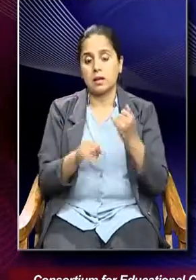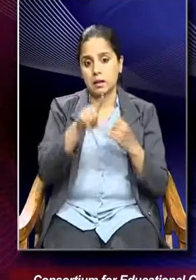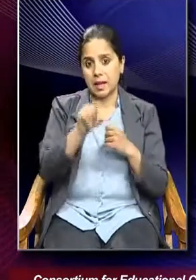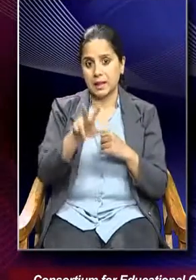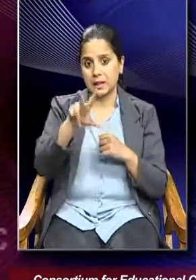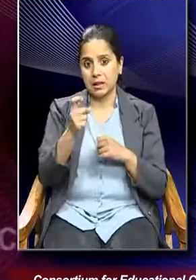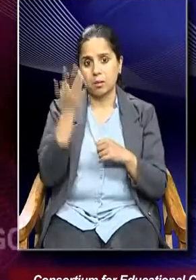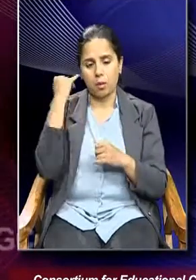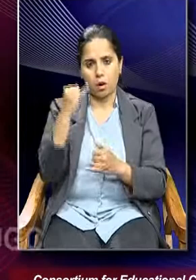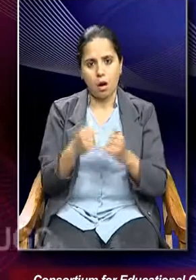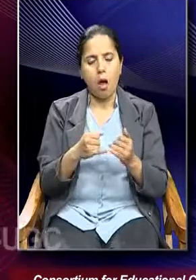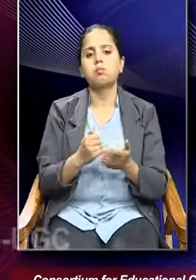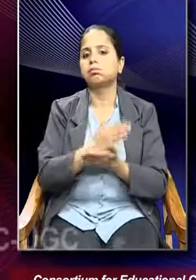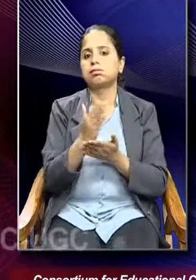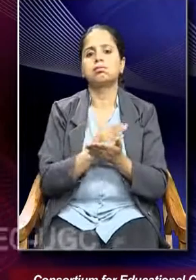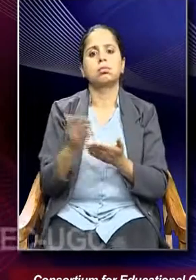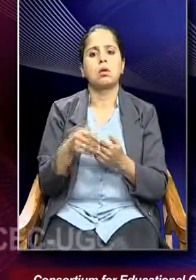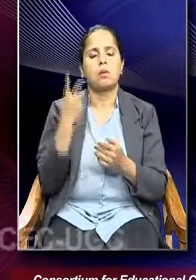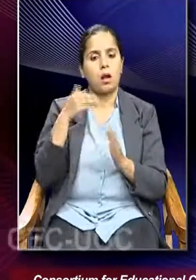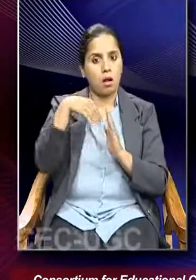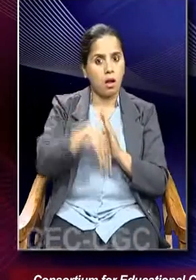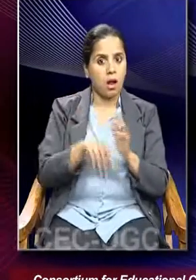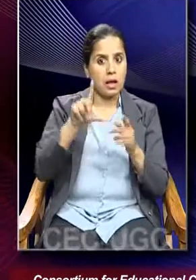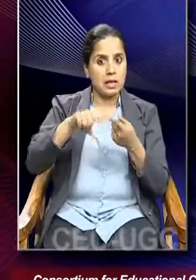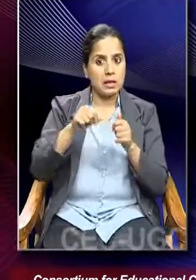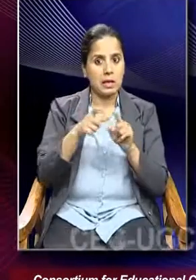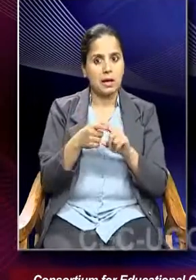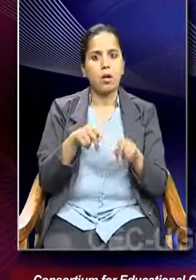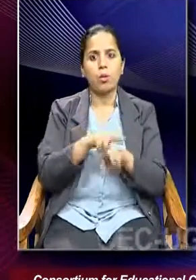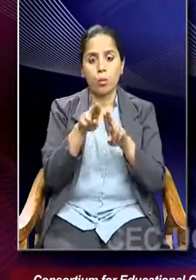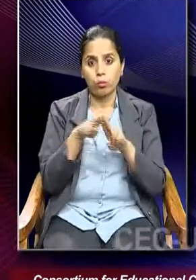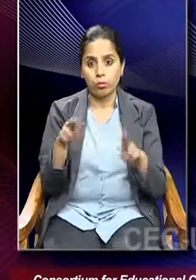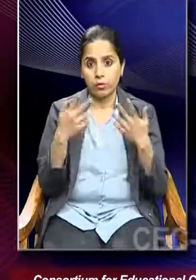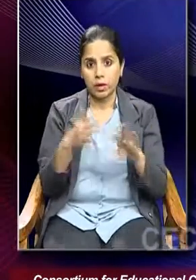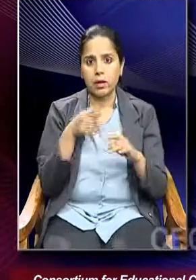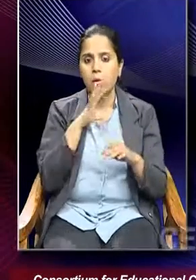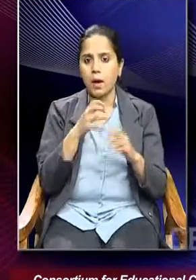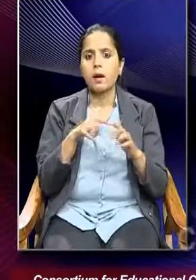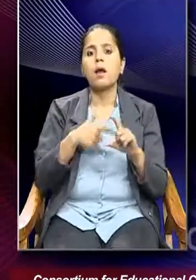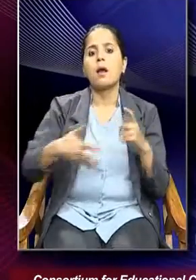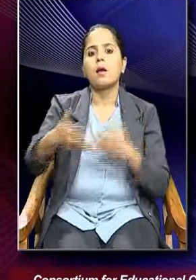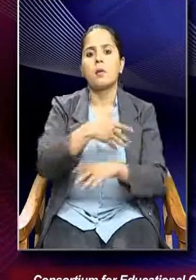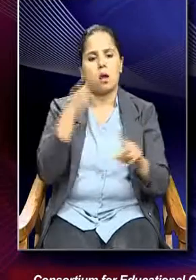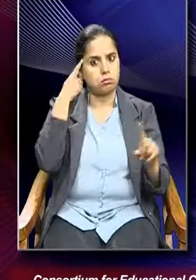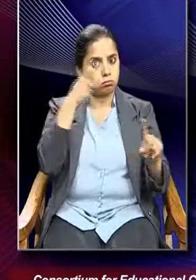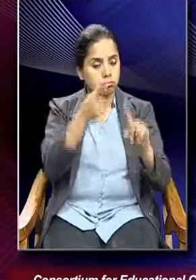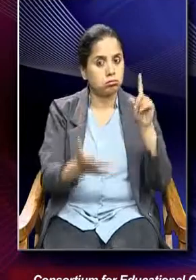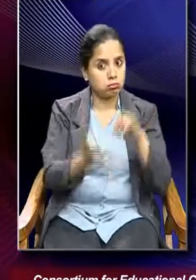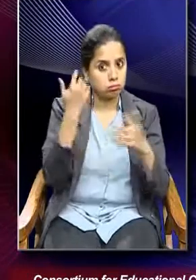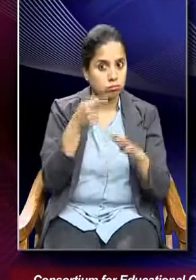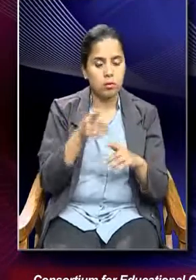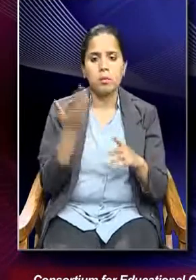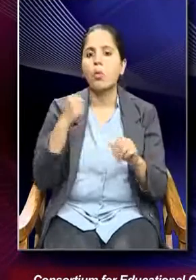1987 when the lead phase down was completed and meeting the environmental targets. So it was a